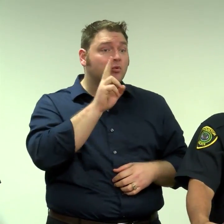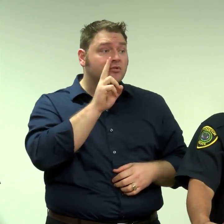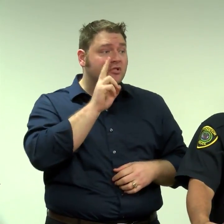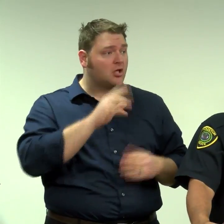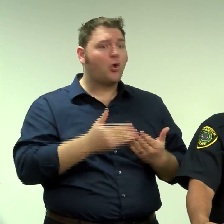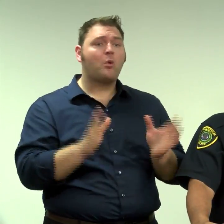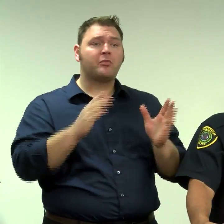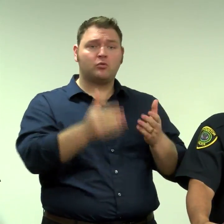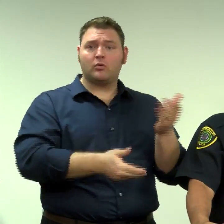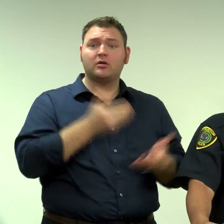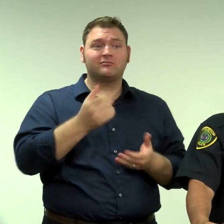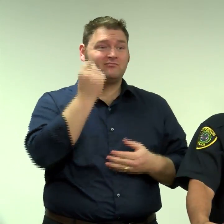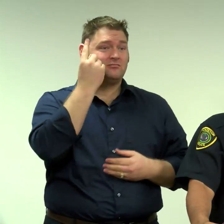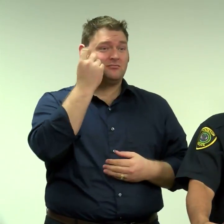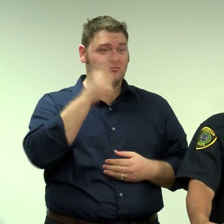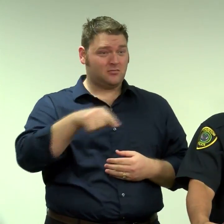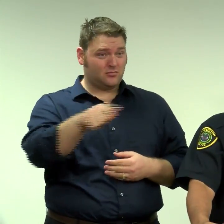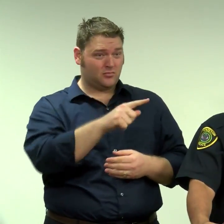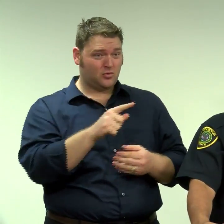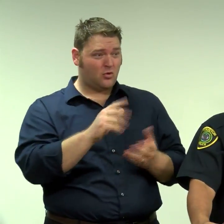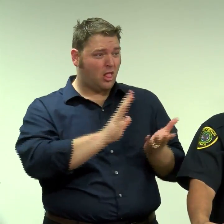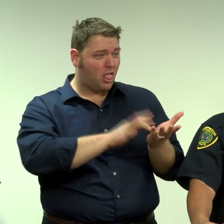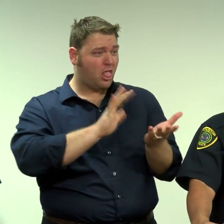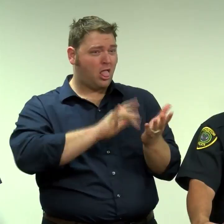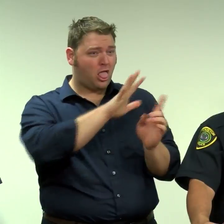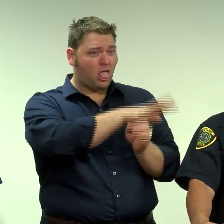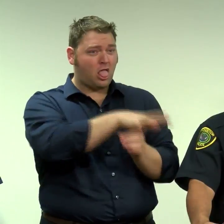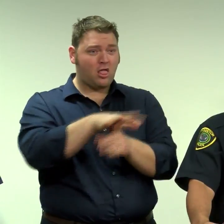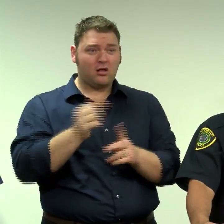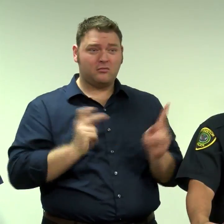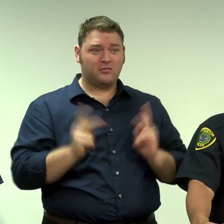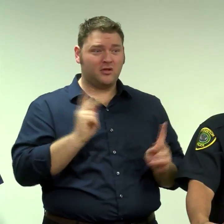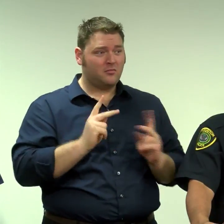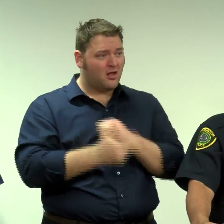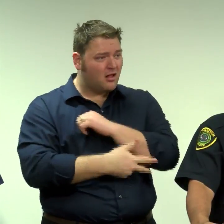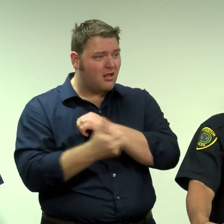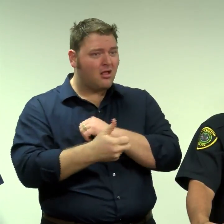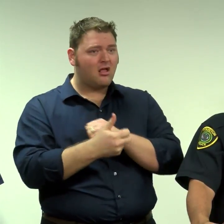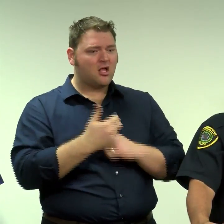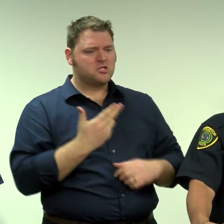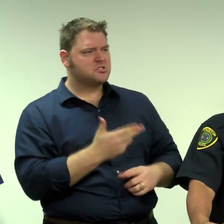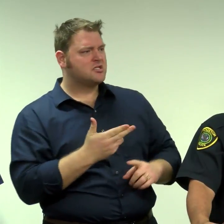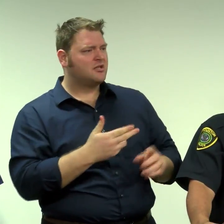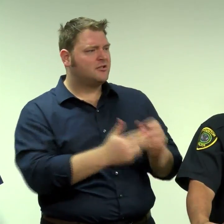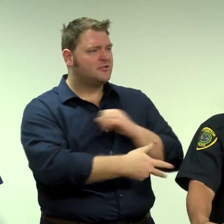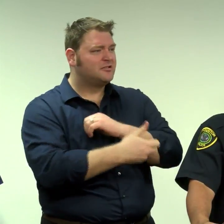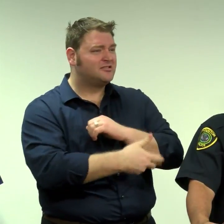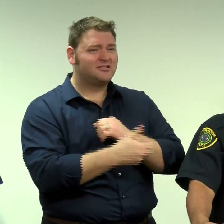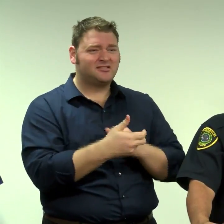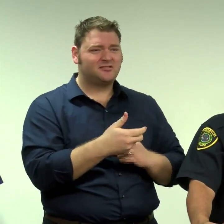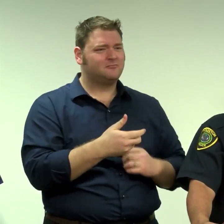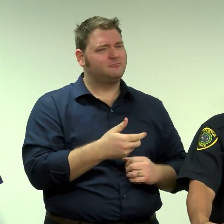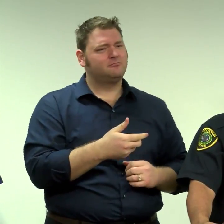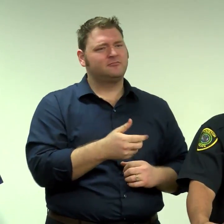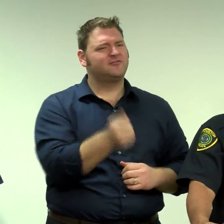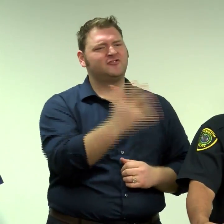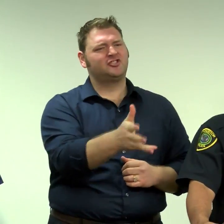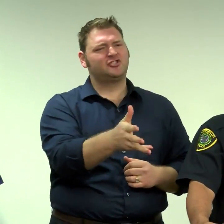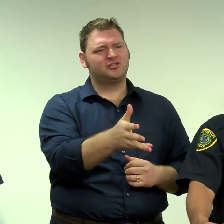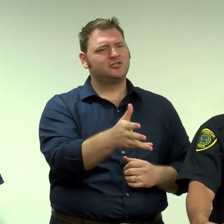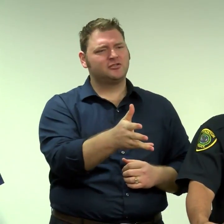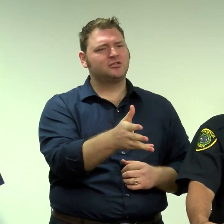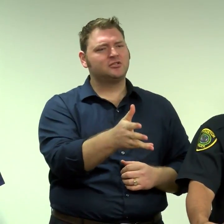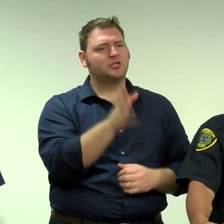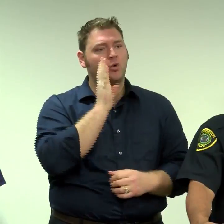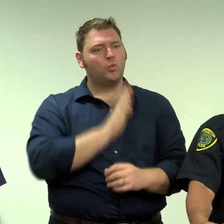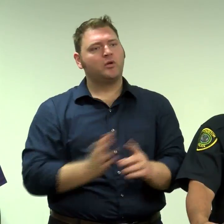to tolerate people victimizing, especially committing armed robberies of our community. We're going to catch you, and I promise you this.